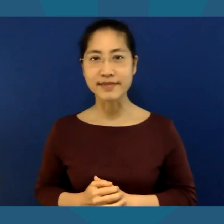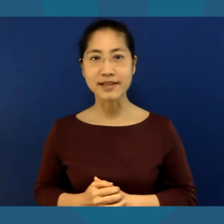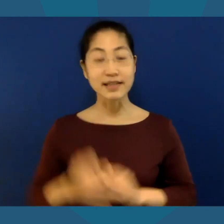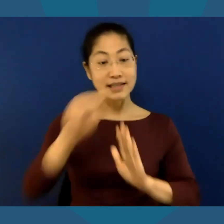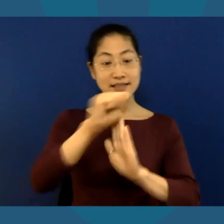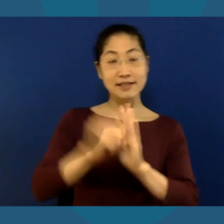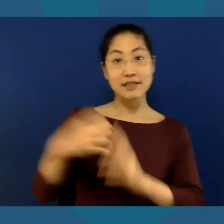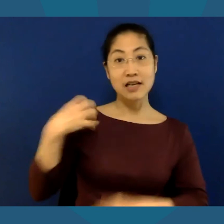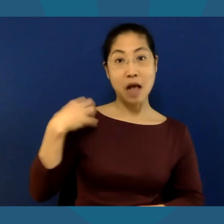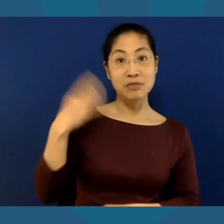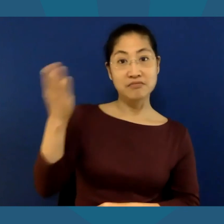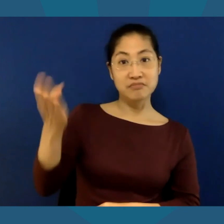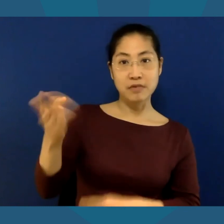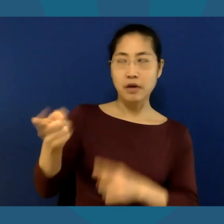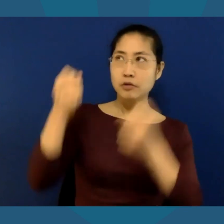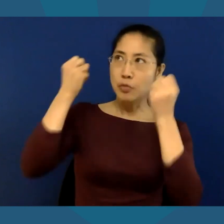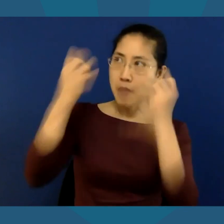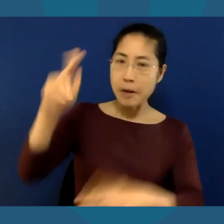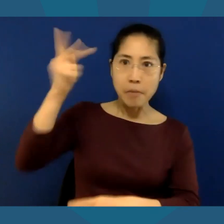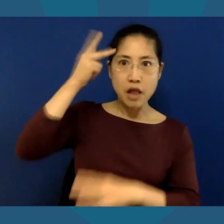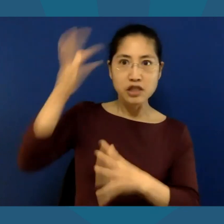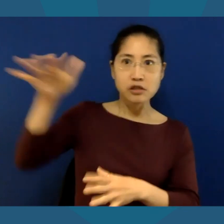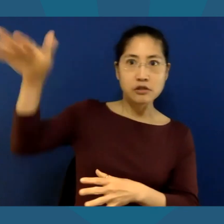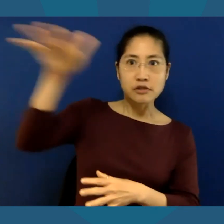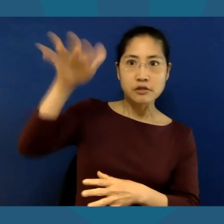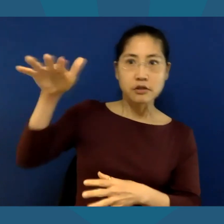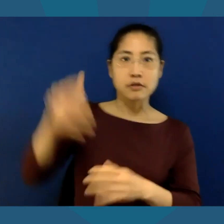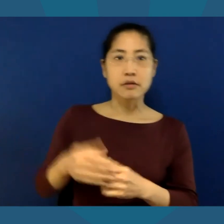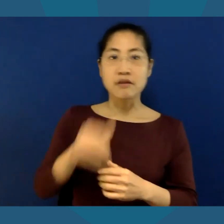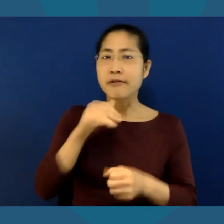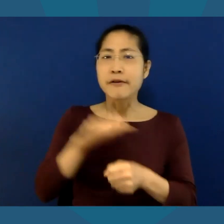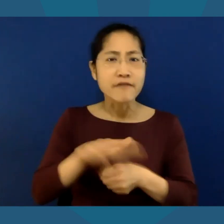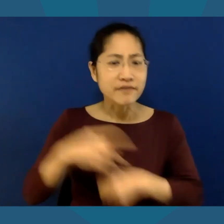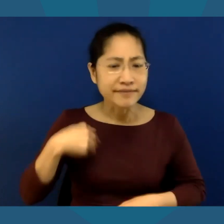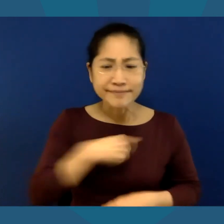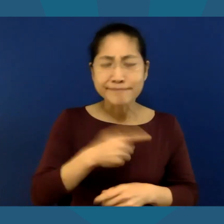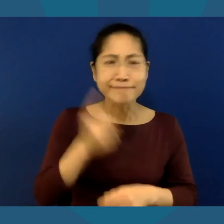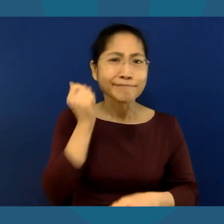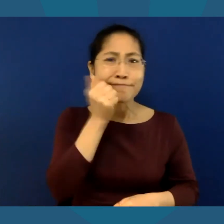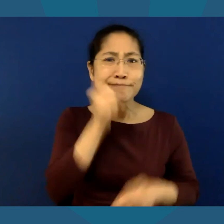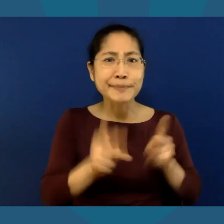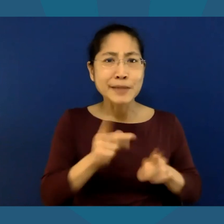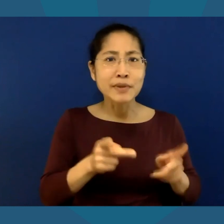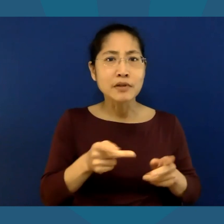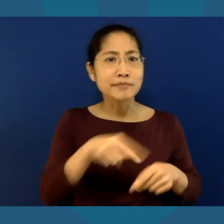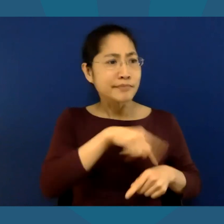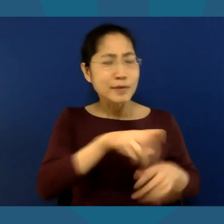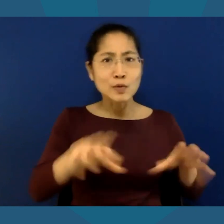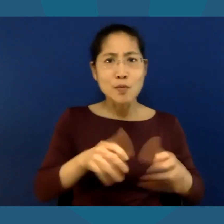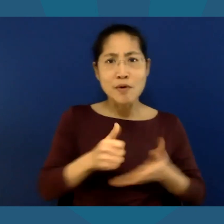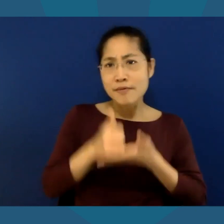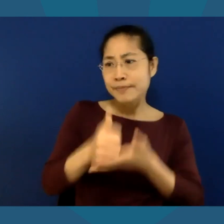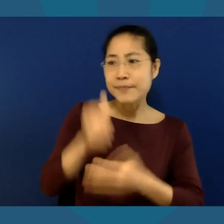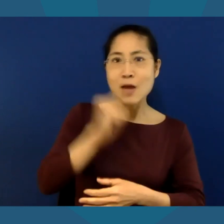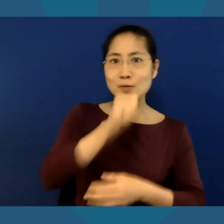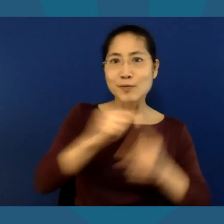There are too many politicians at the state capitol and not enough of us regular folks who do the